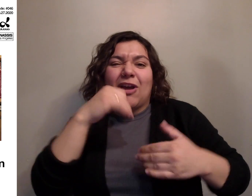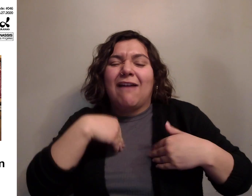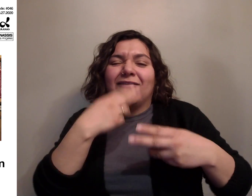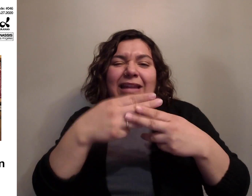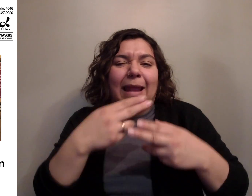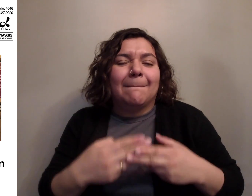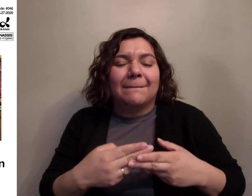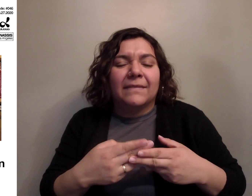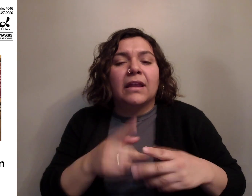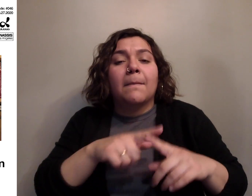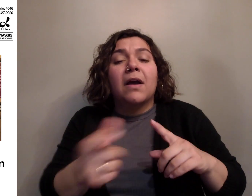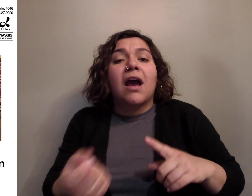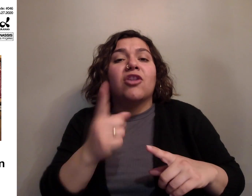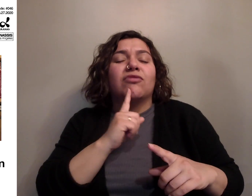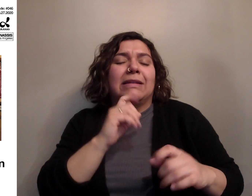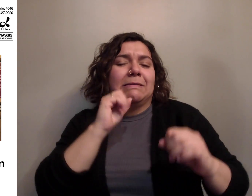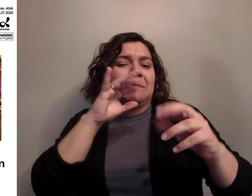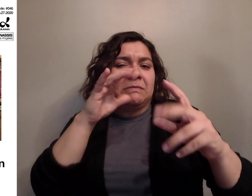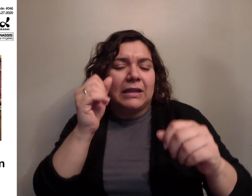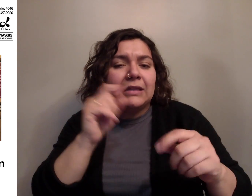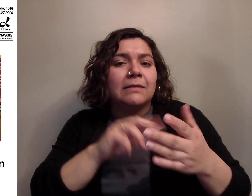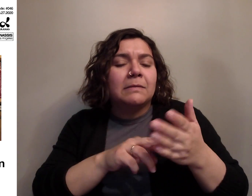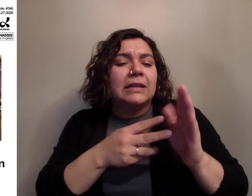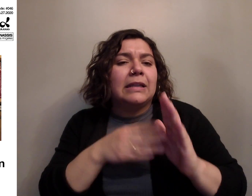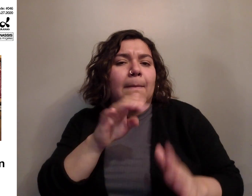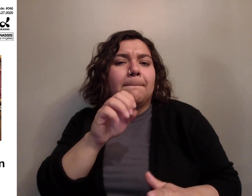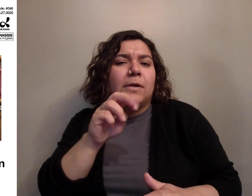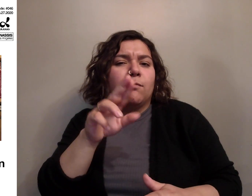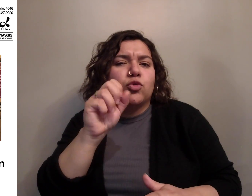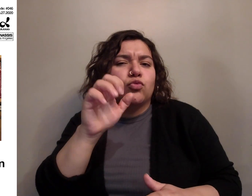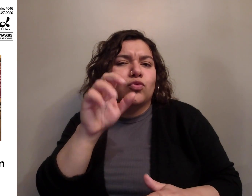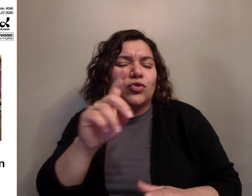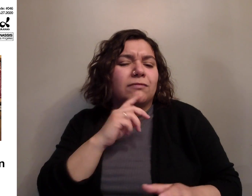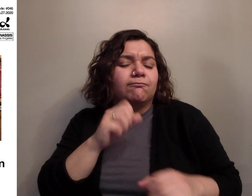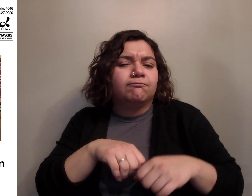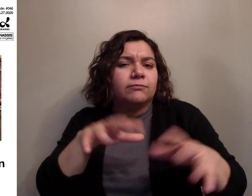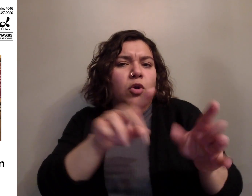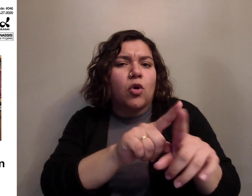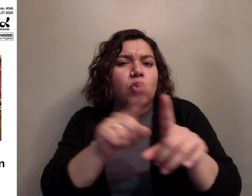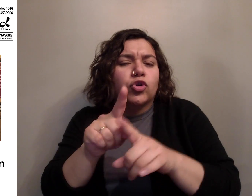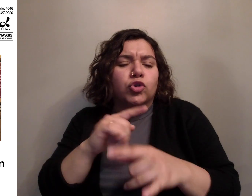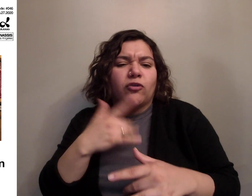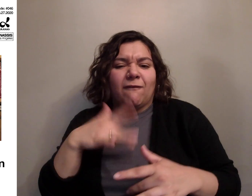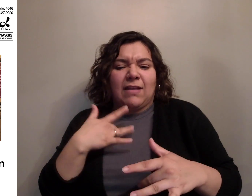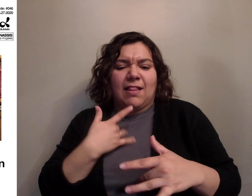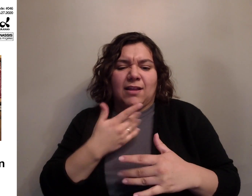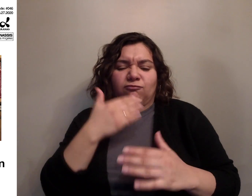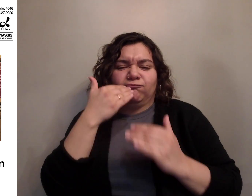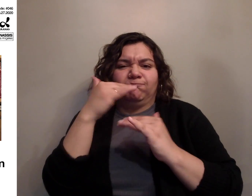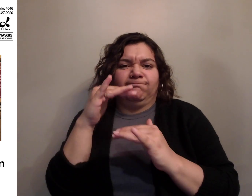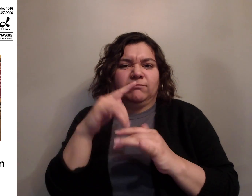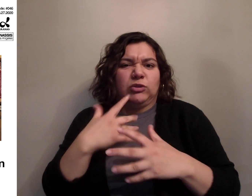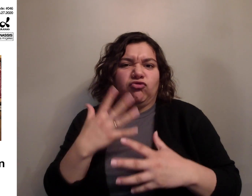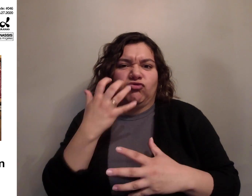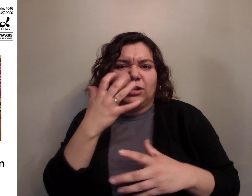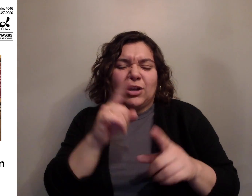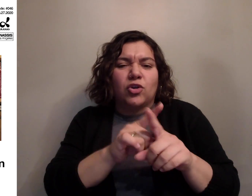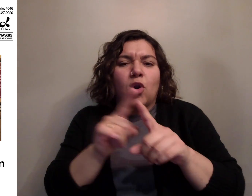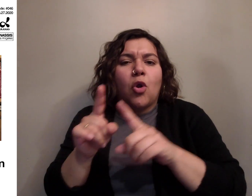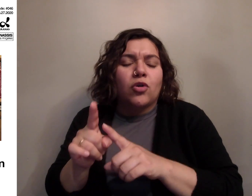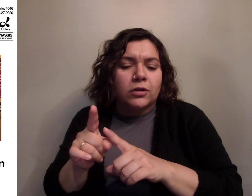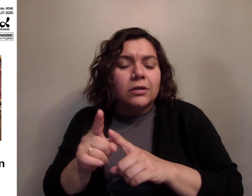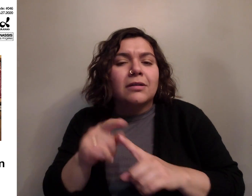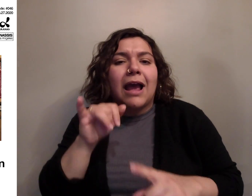emotions, ambient unease, pervasive wistfulness, bemused resignation, contained